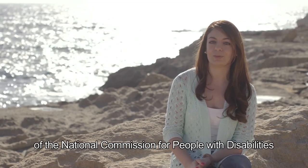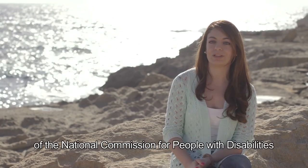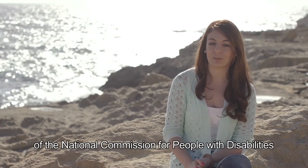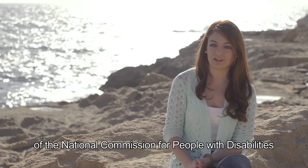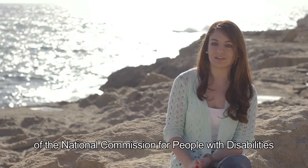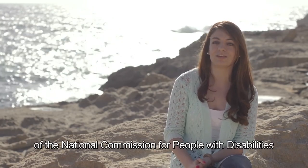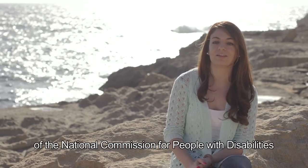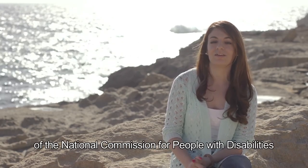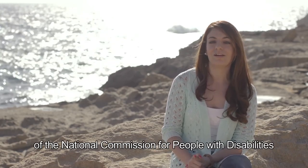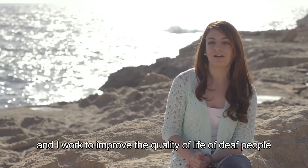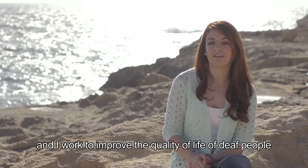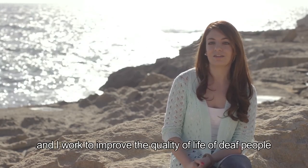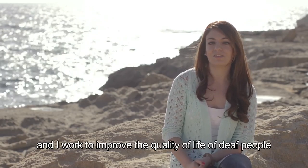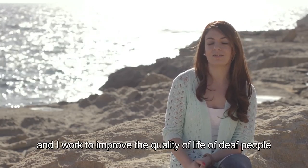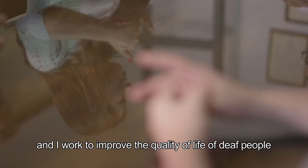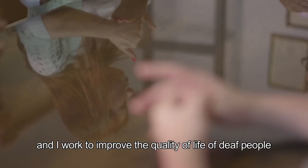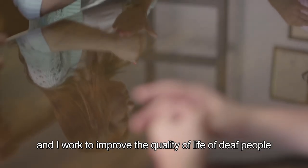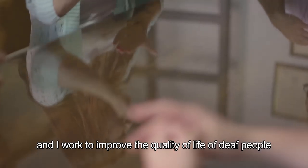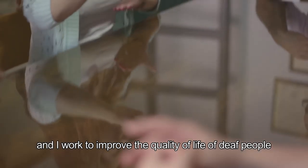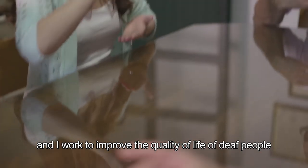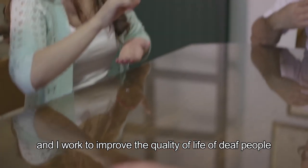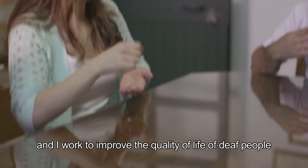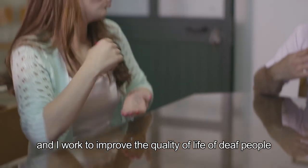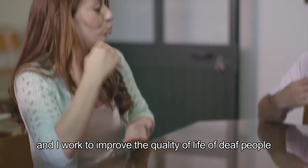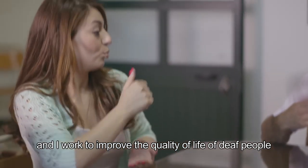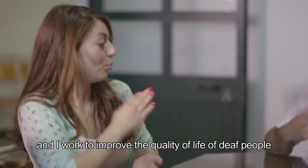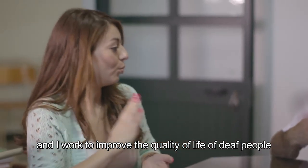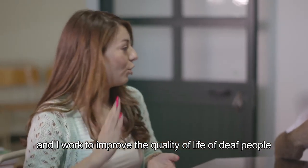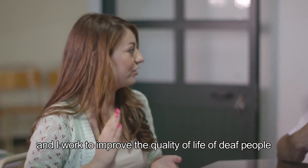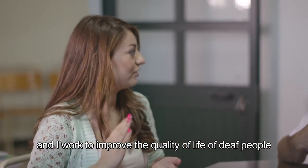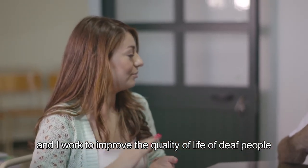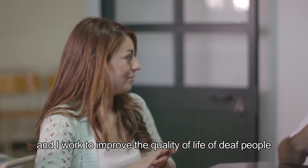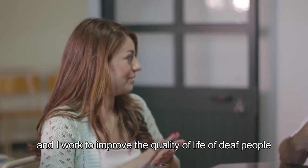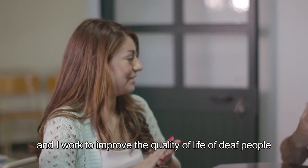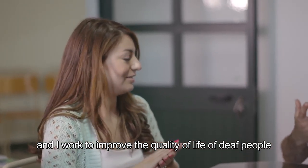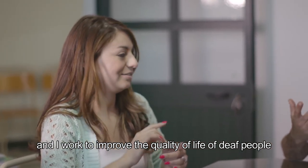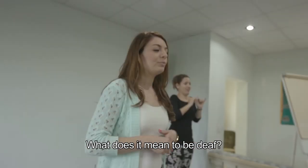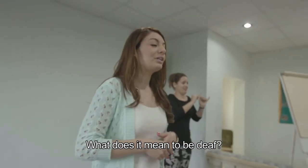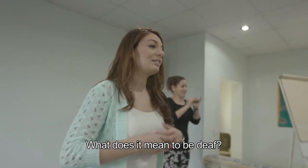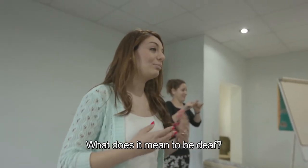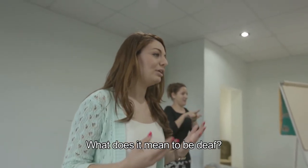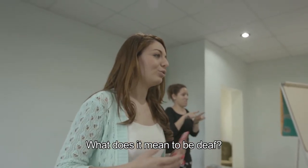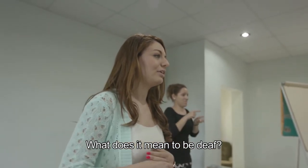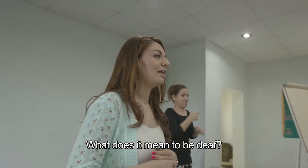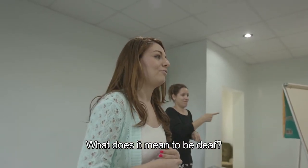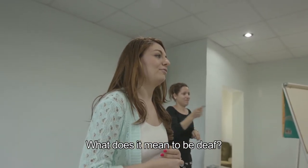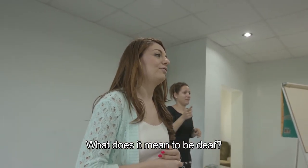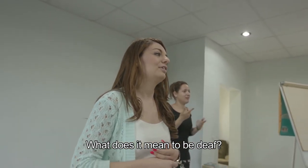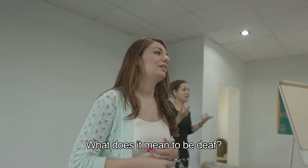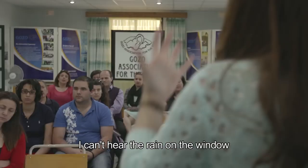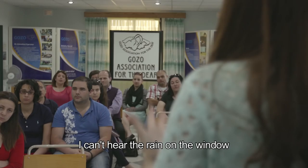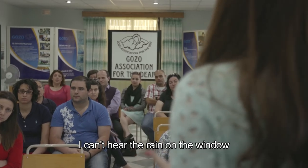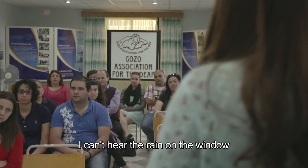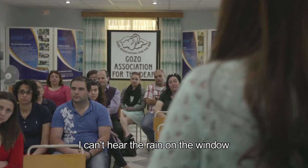with Disability. And I work to improve the quality of life of deaf people. What does it mean to be deaf? I can't hear